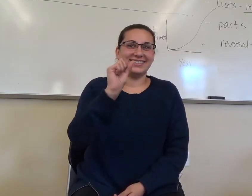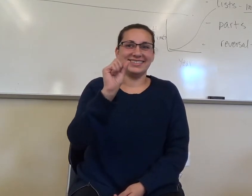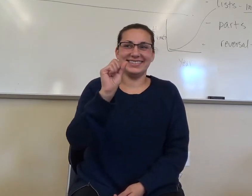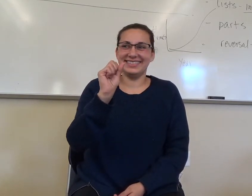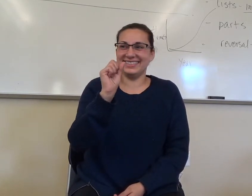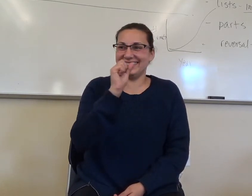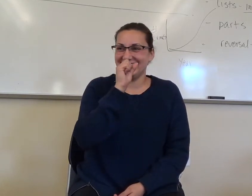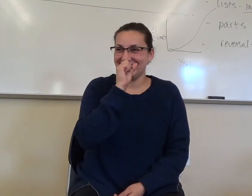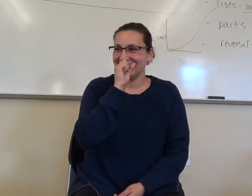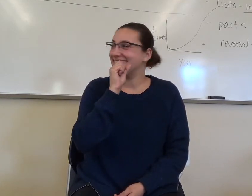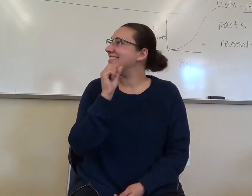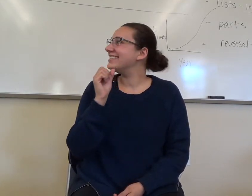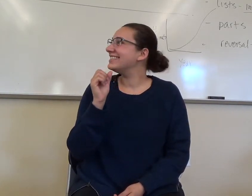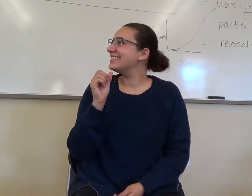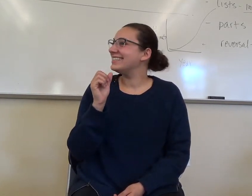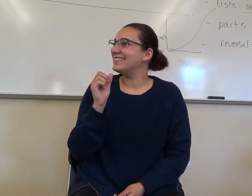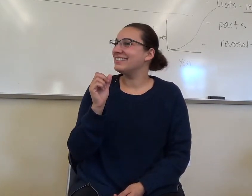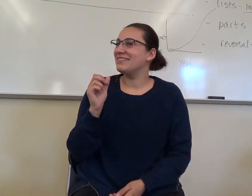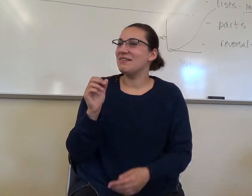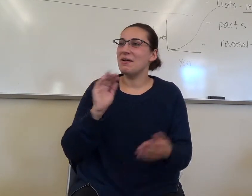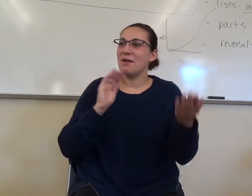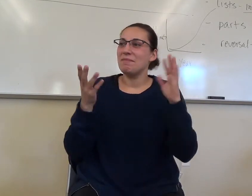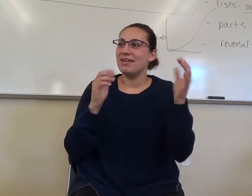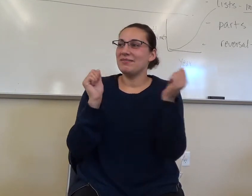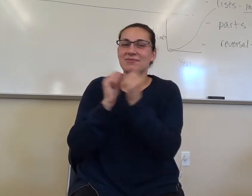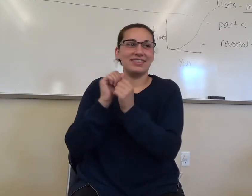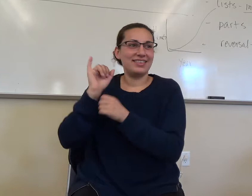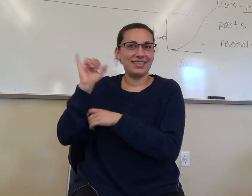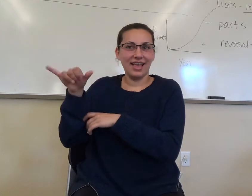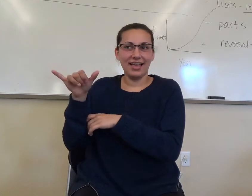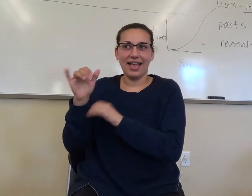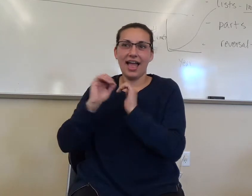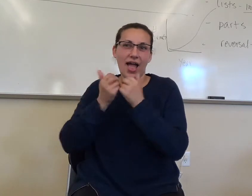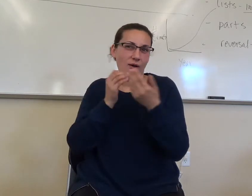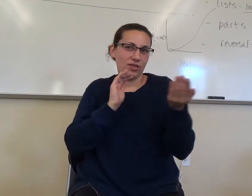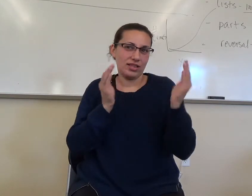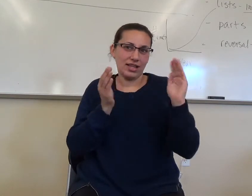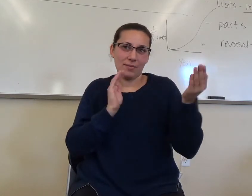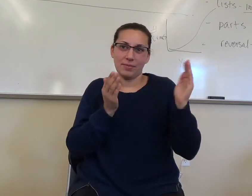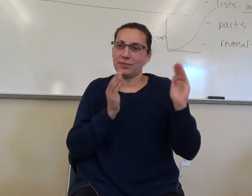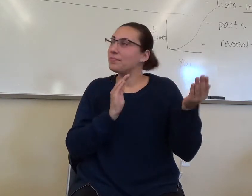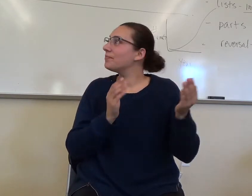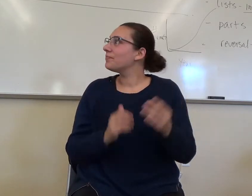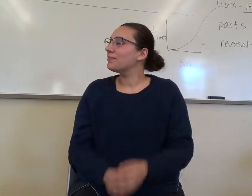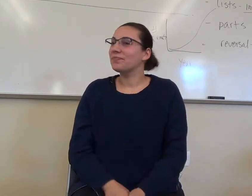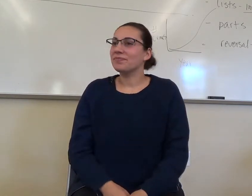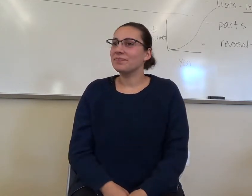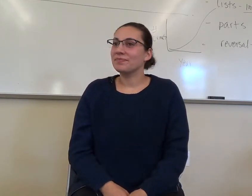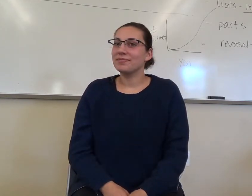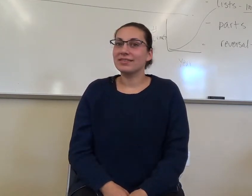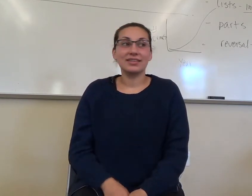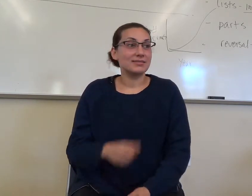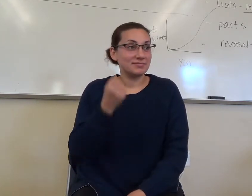policy compare with that in other countries? Does everyone understand what that question is